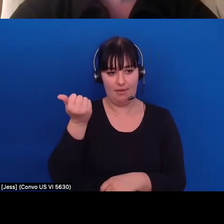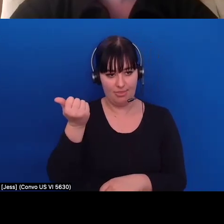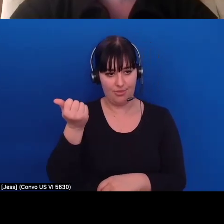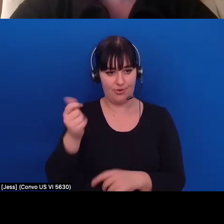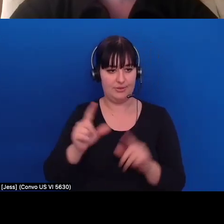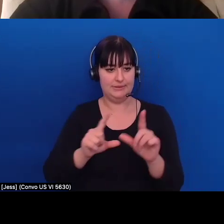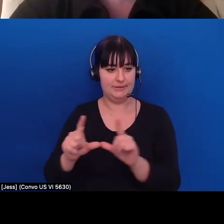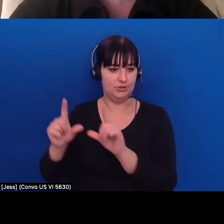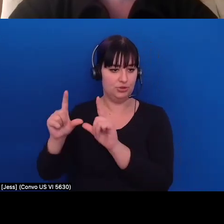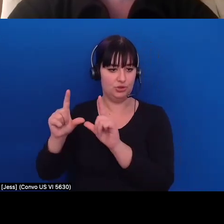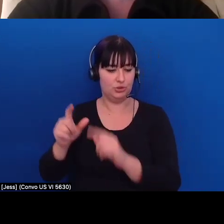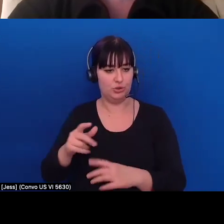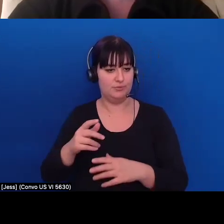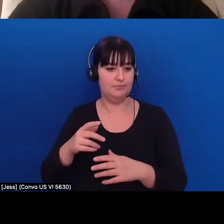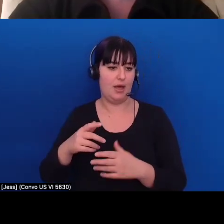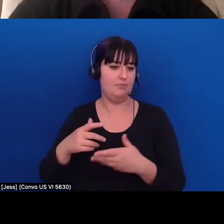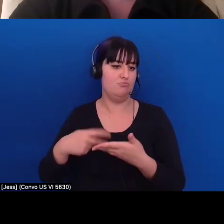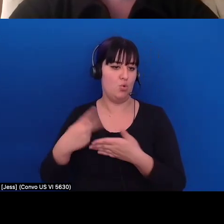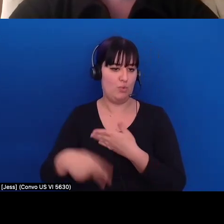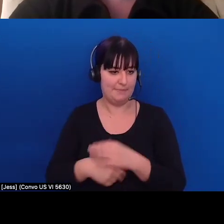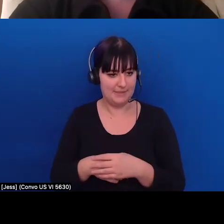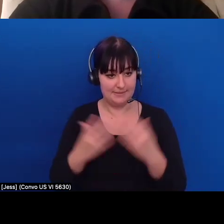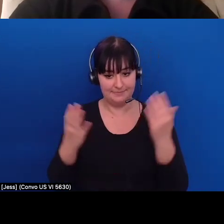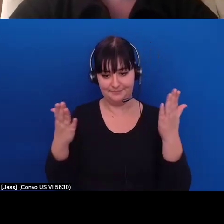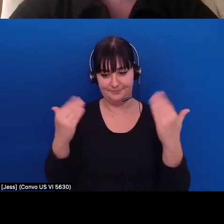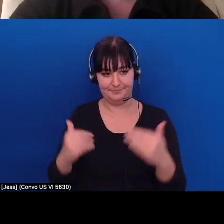programs. The next section,